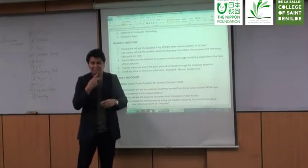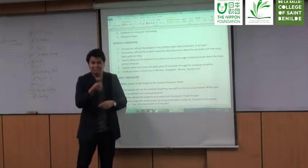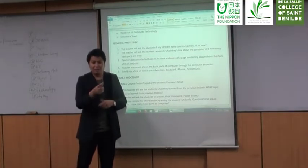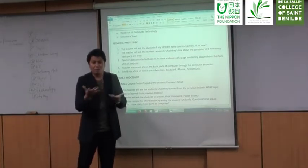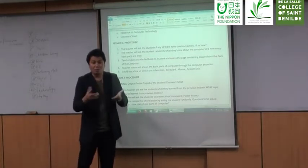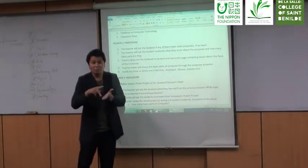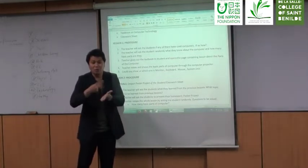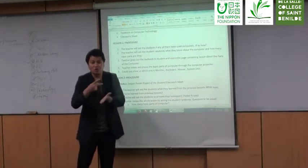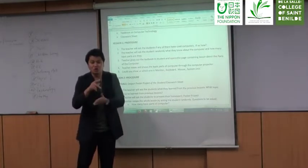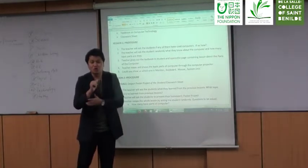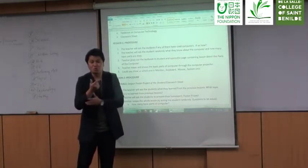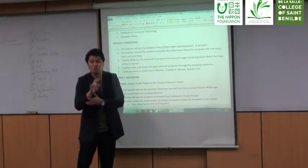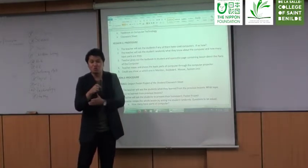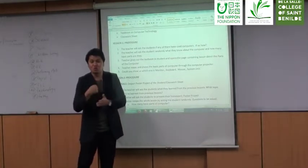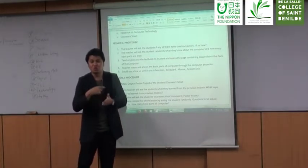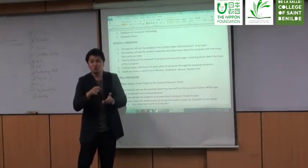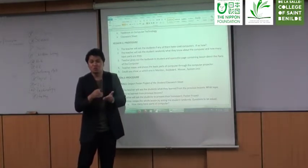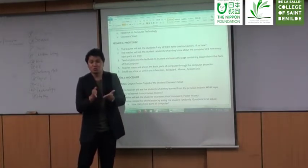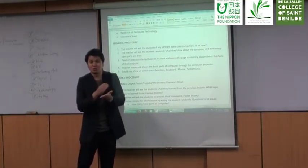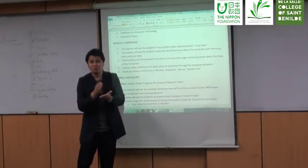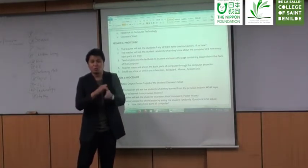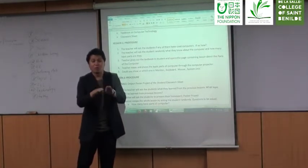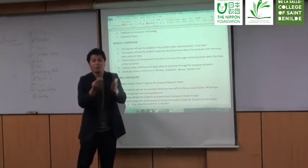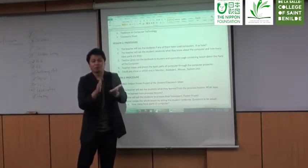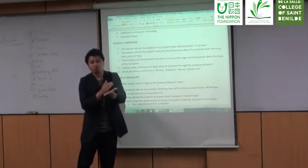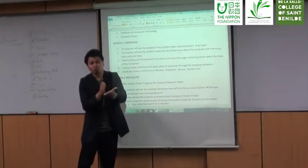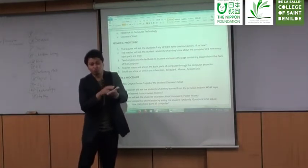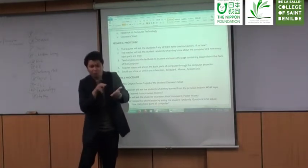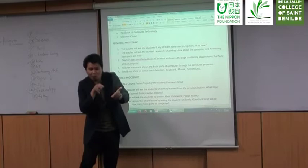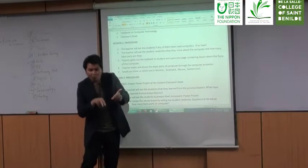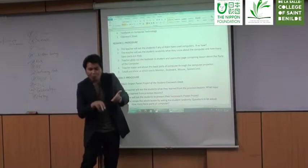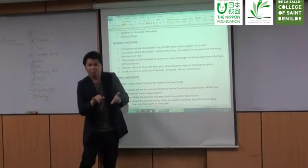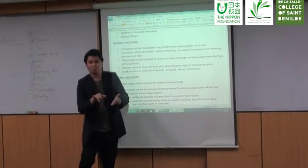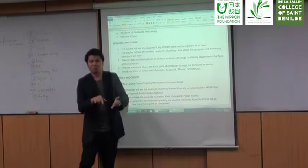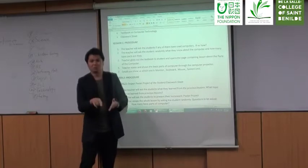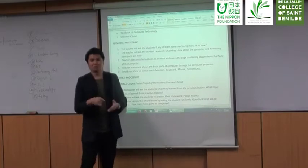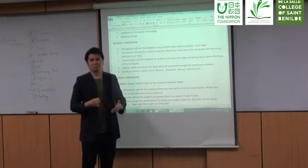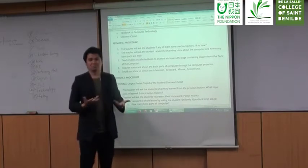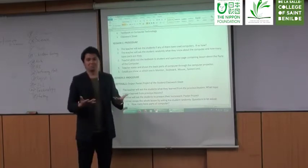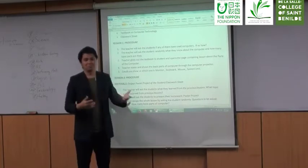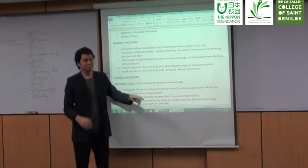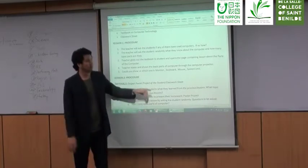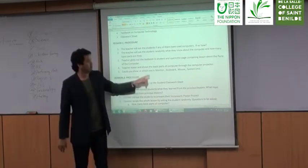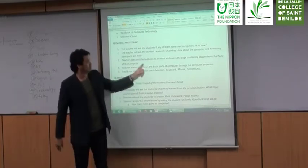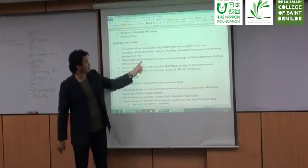Make it tell. Sa first na pictures ko kay Well,